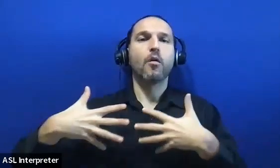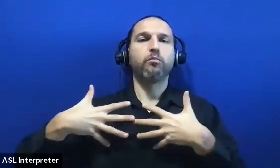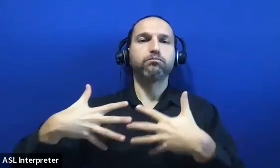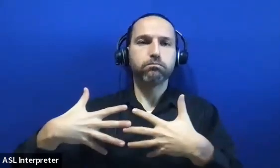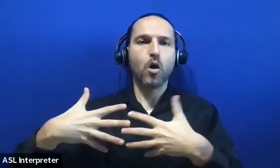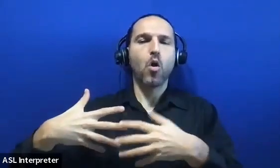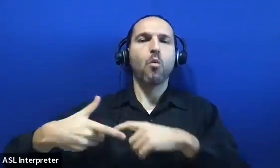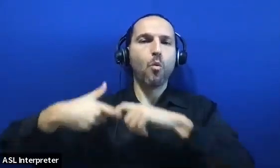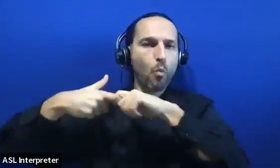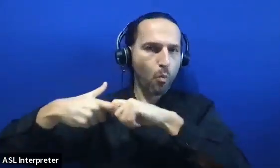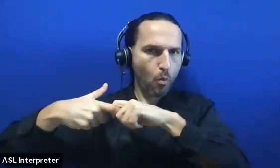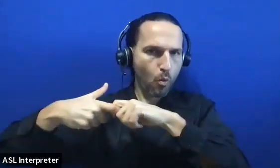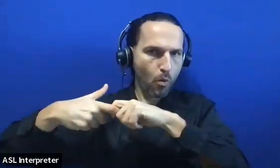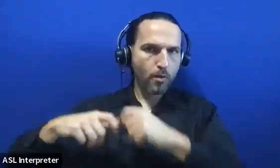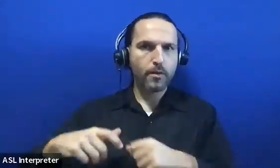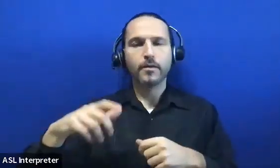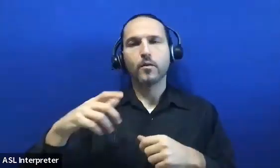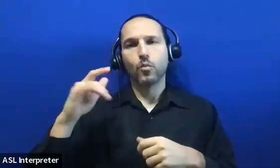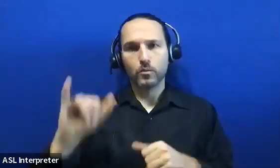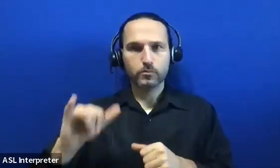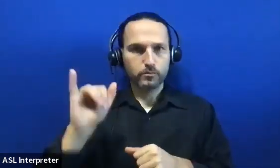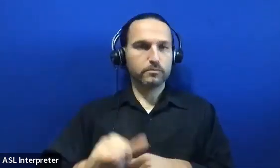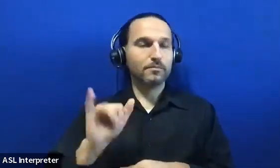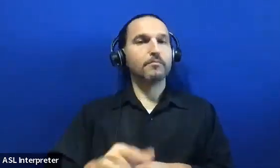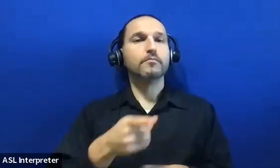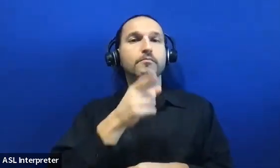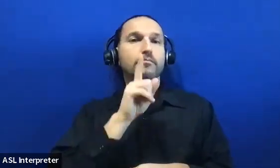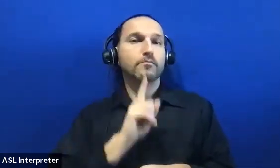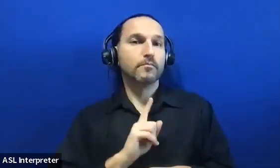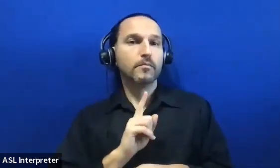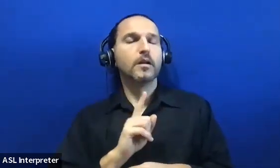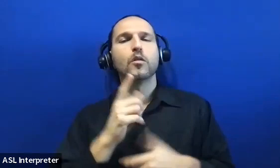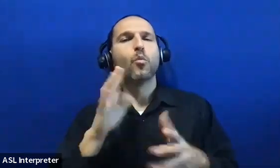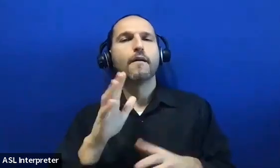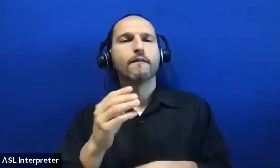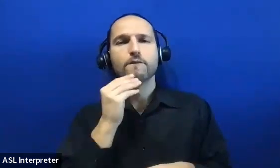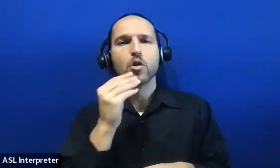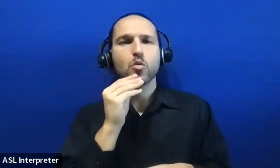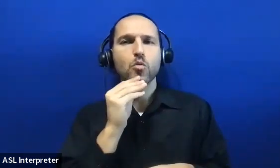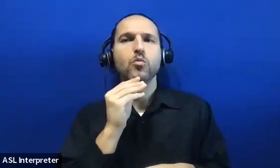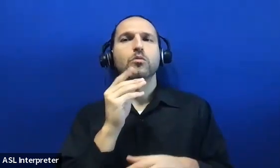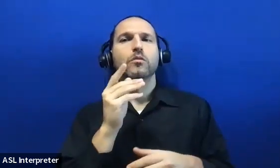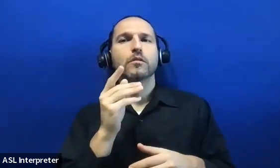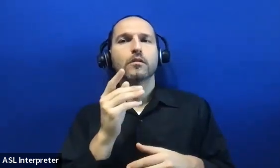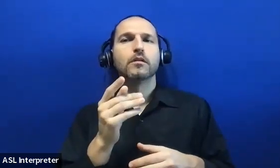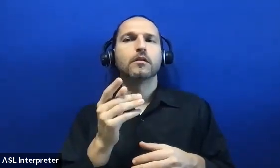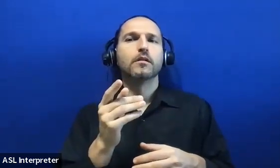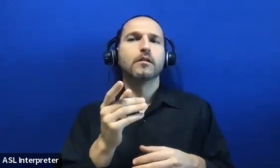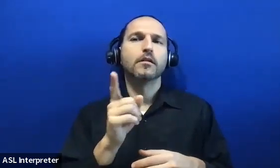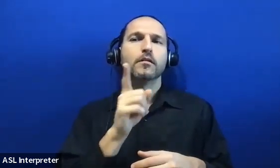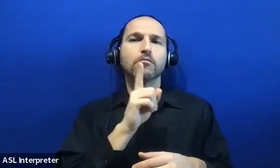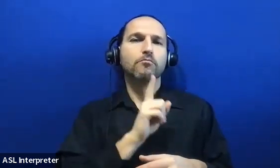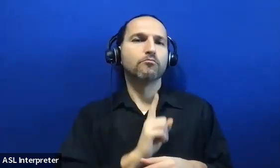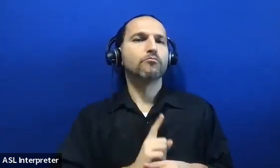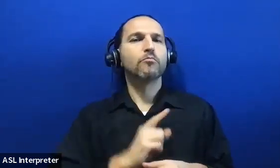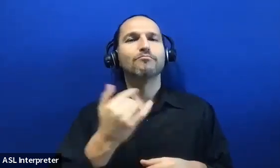so that we close off our airway, our windpipe, and prevent food from traveling below a certain point and